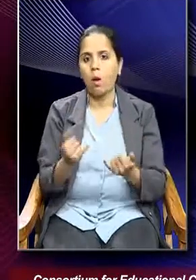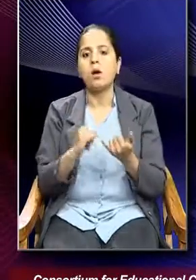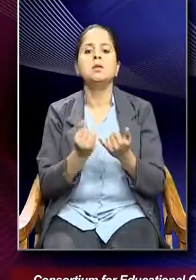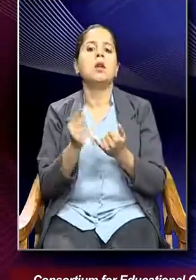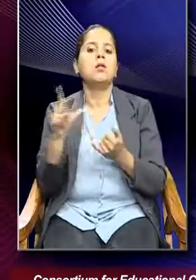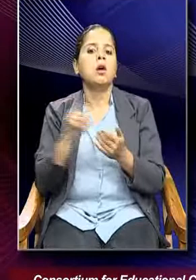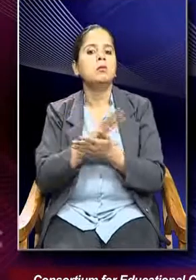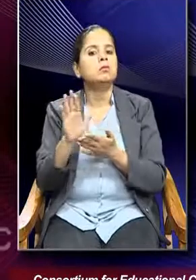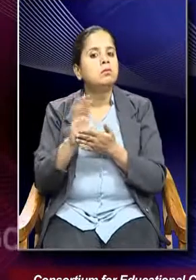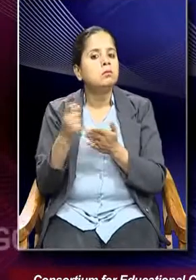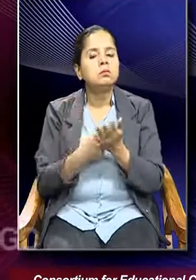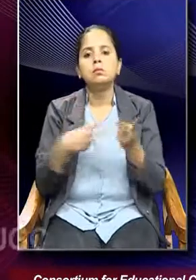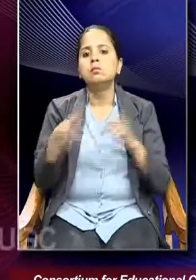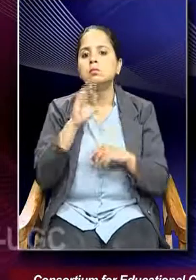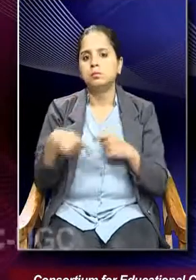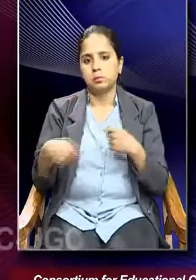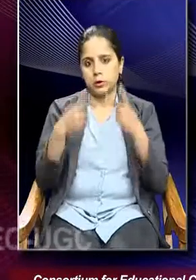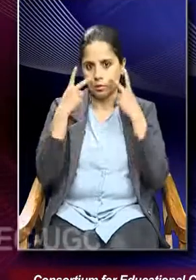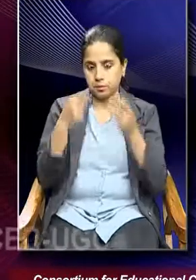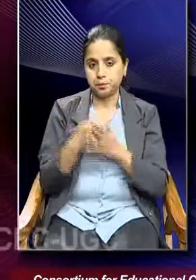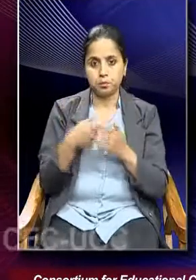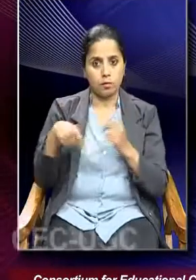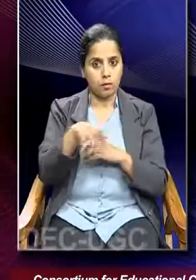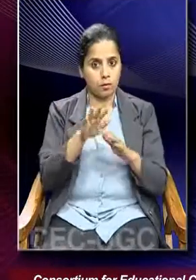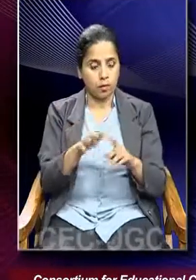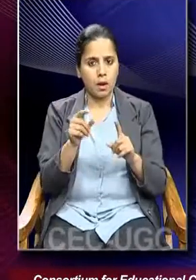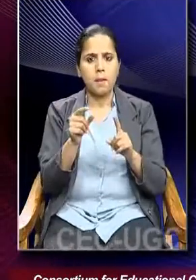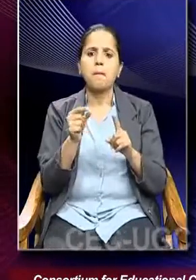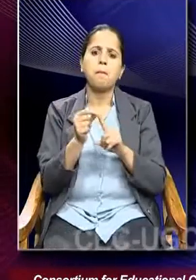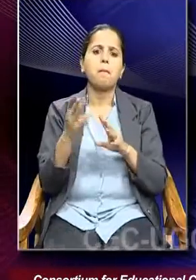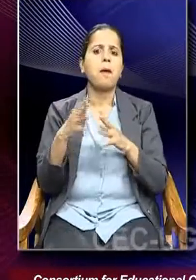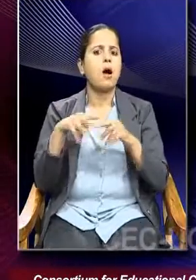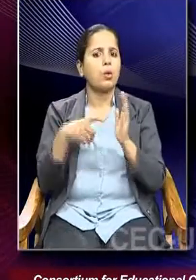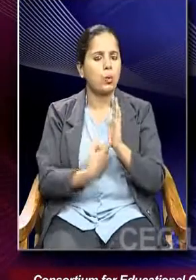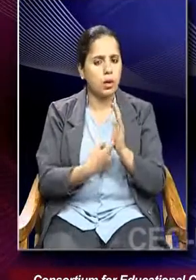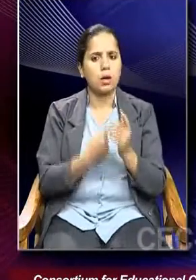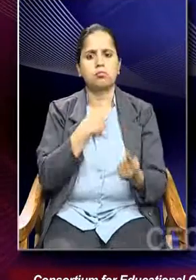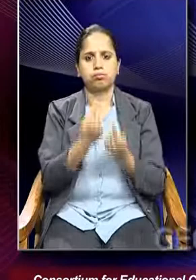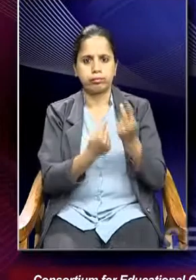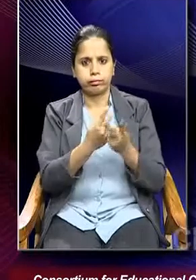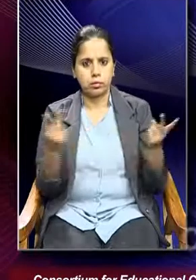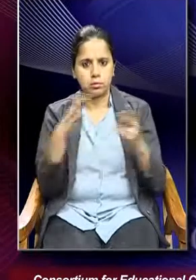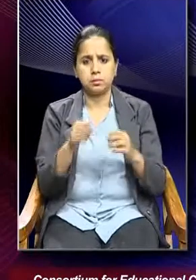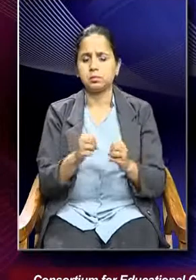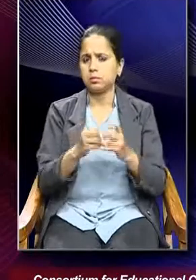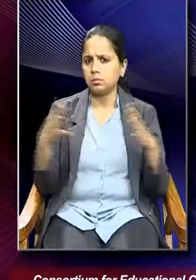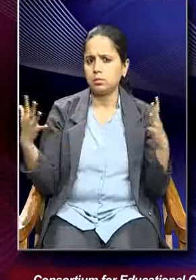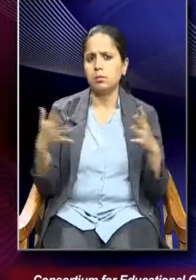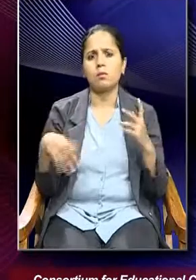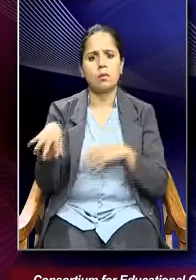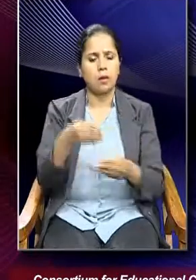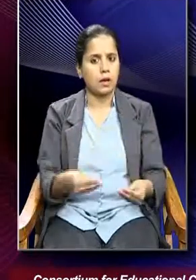trading. The power plants were given allowances denominated in tons of